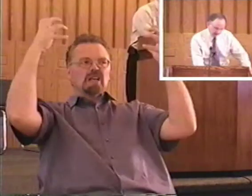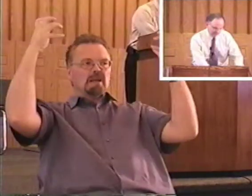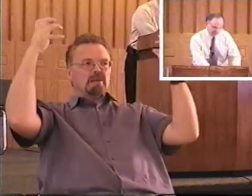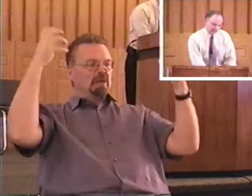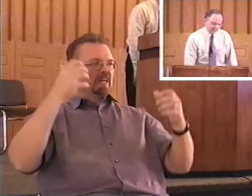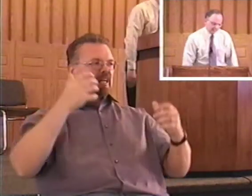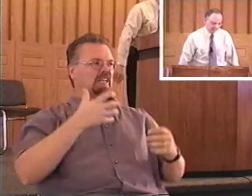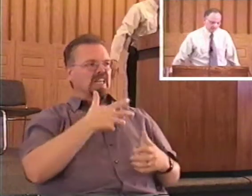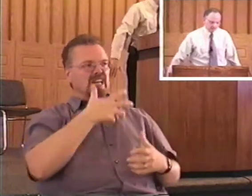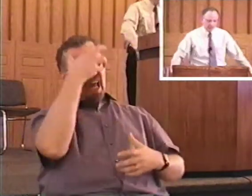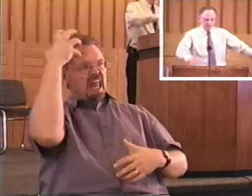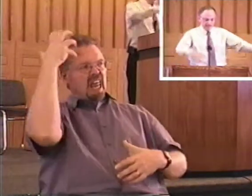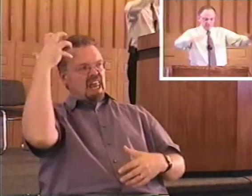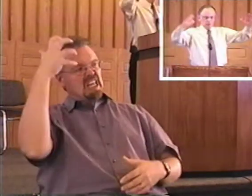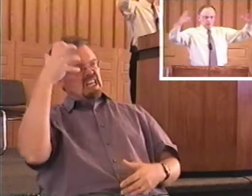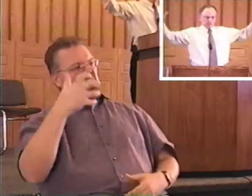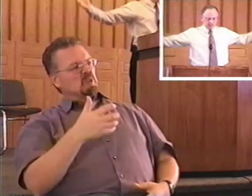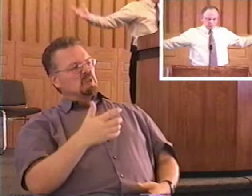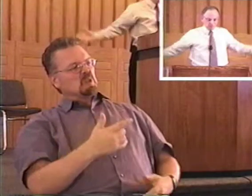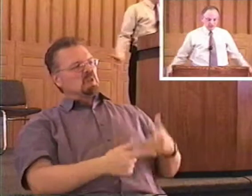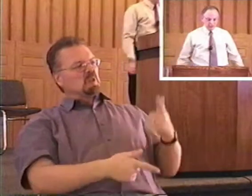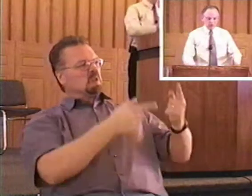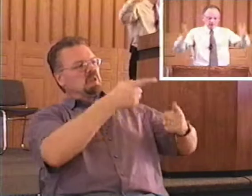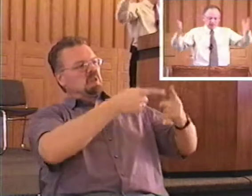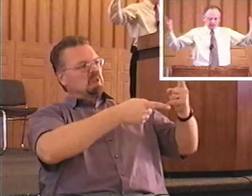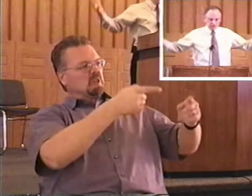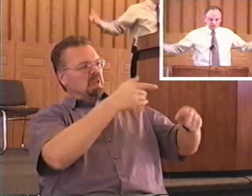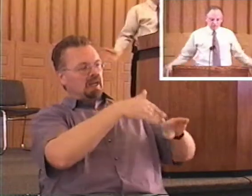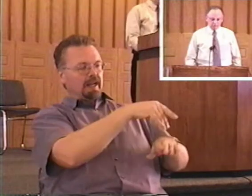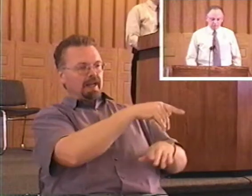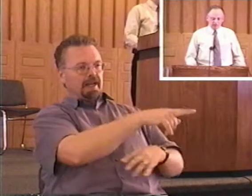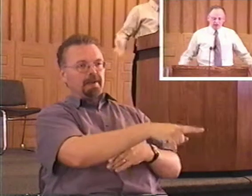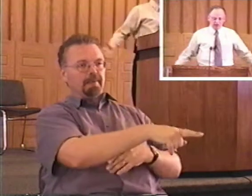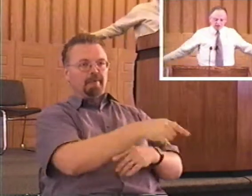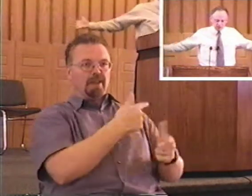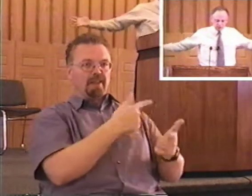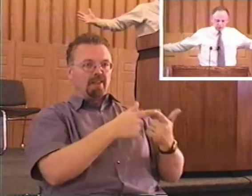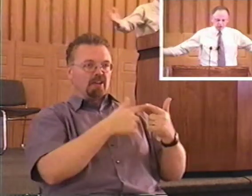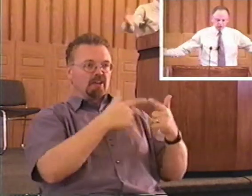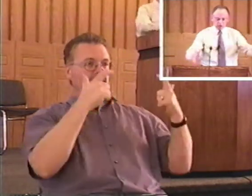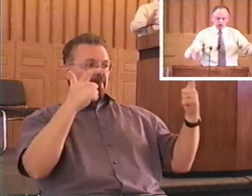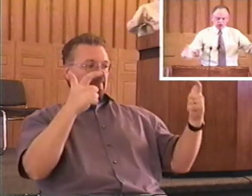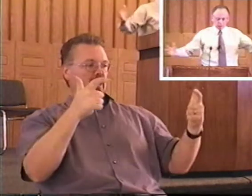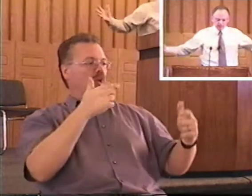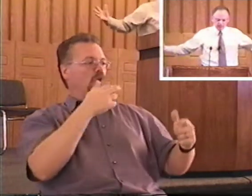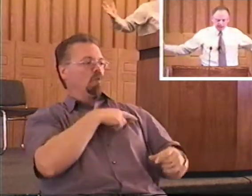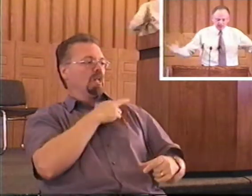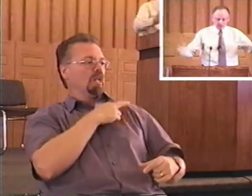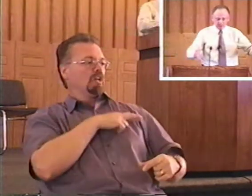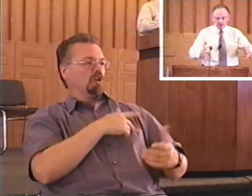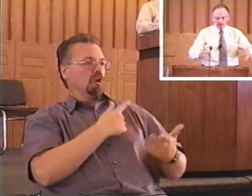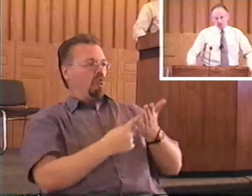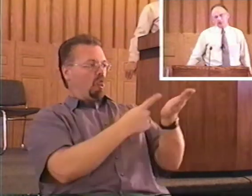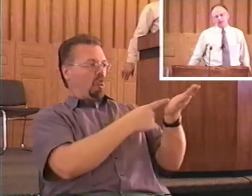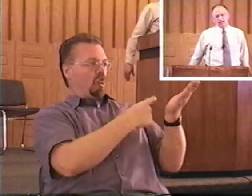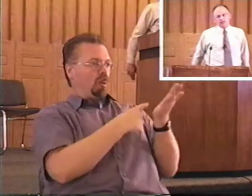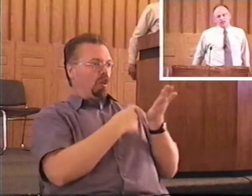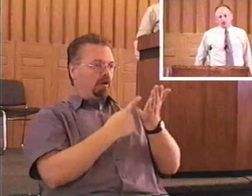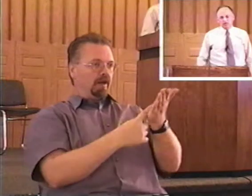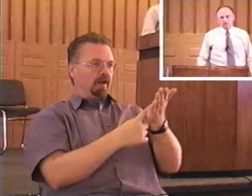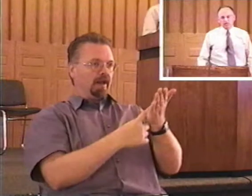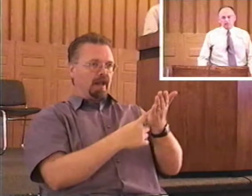their voices at him, and there's this big religious debate, and this huge